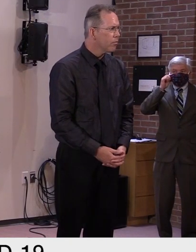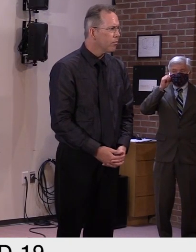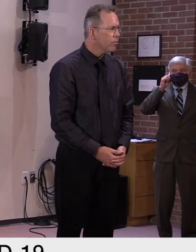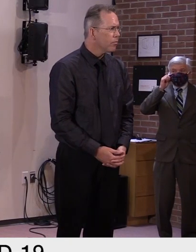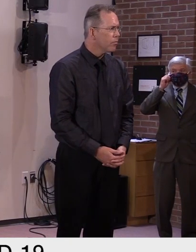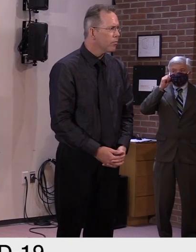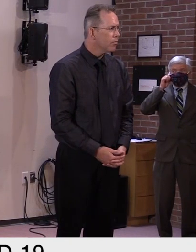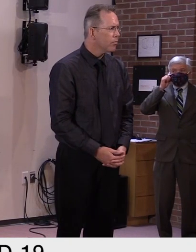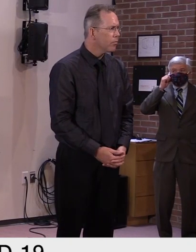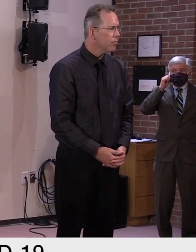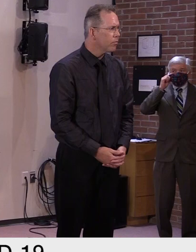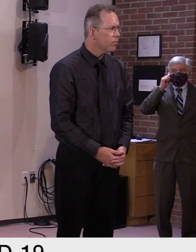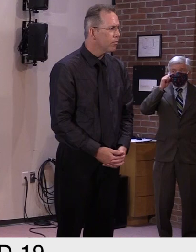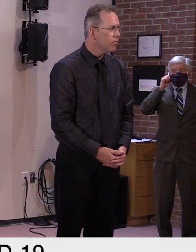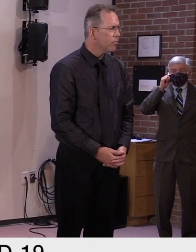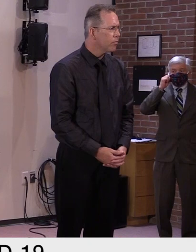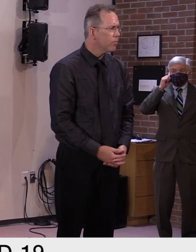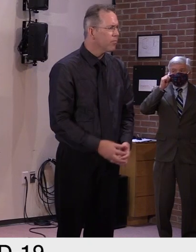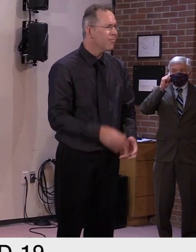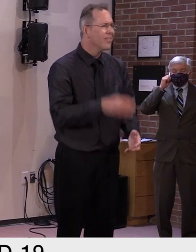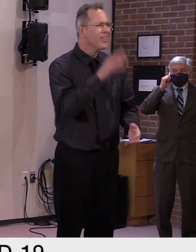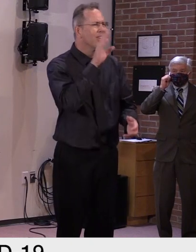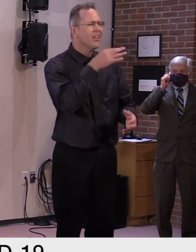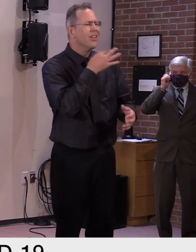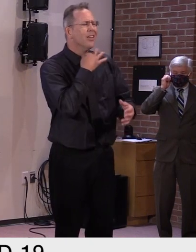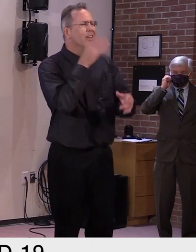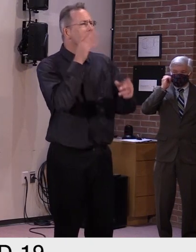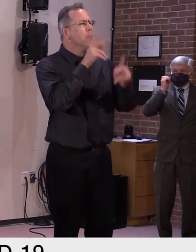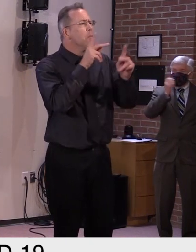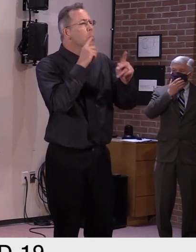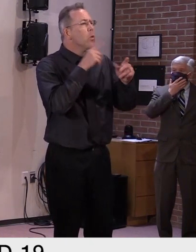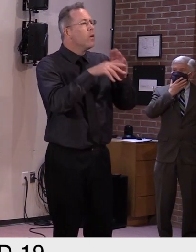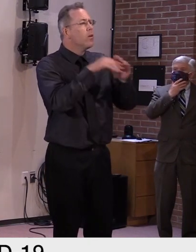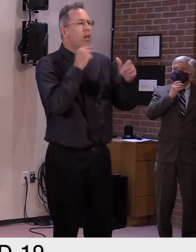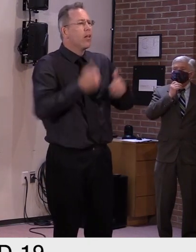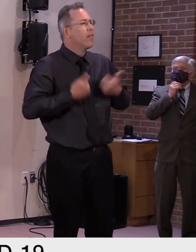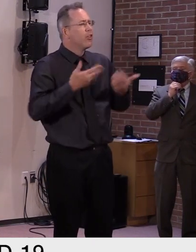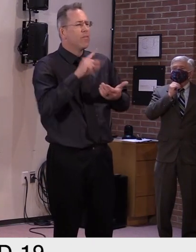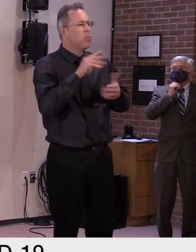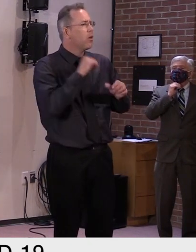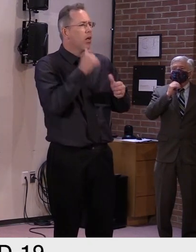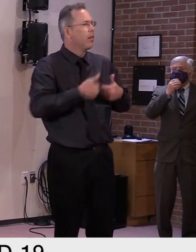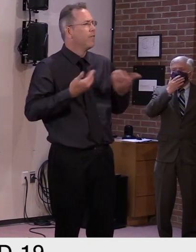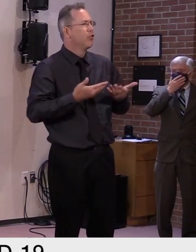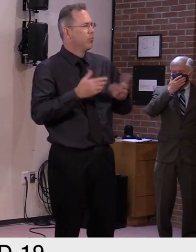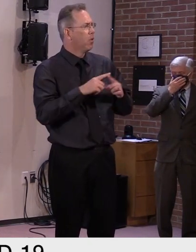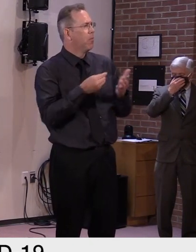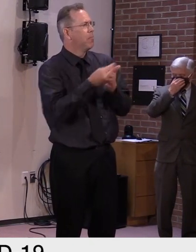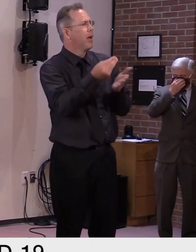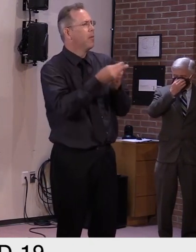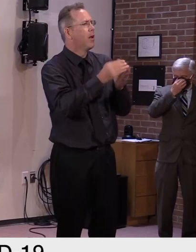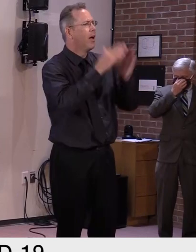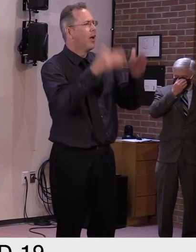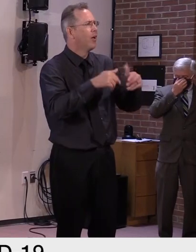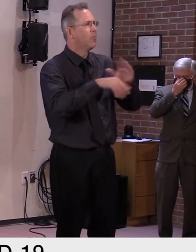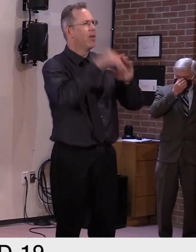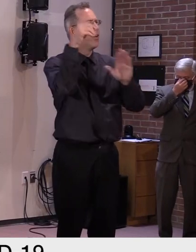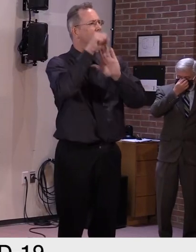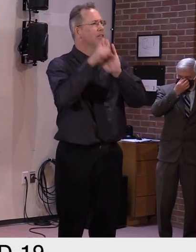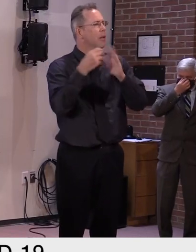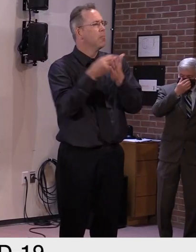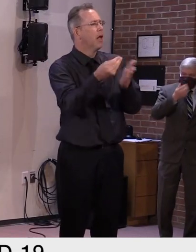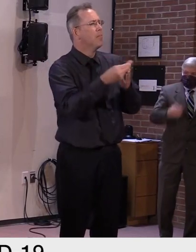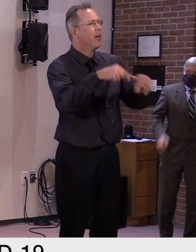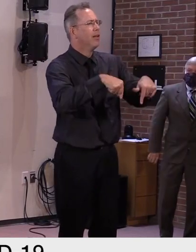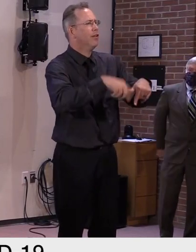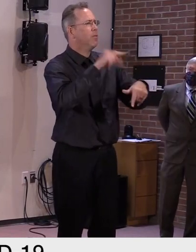that might explain this? Yeah, I don't know if we have any specific numbers, but we're hearing obviously the same thing. Real